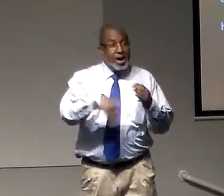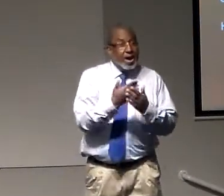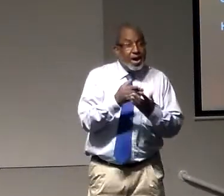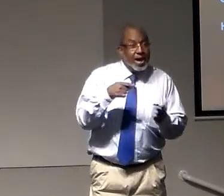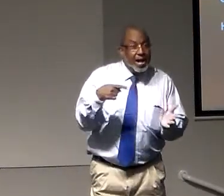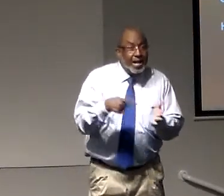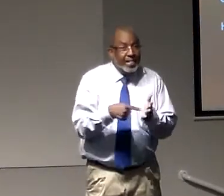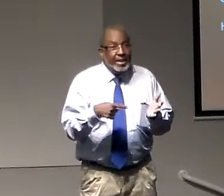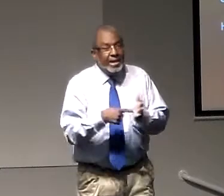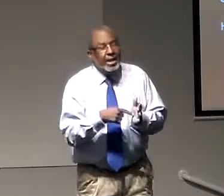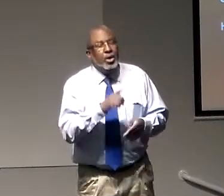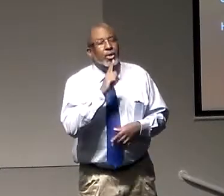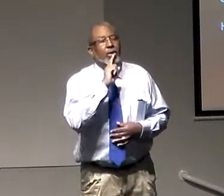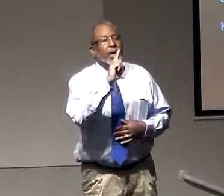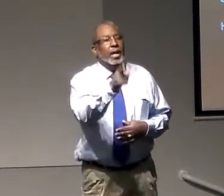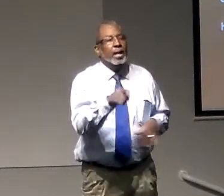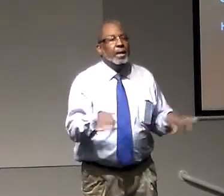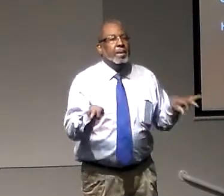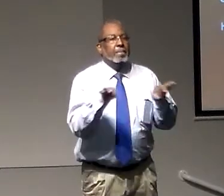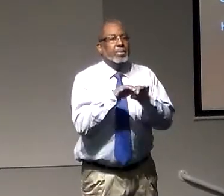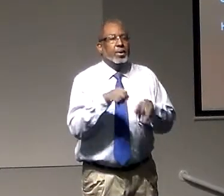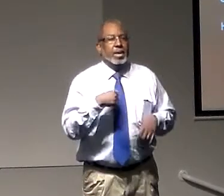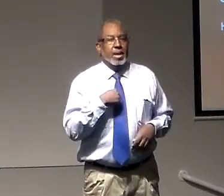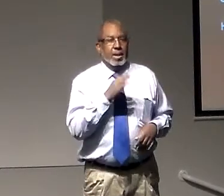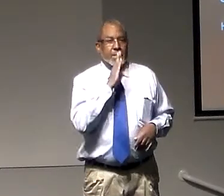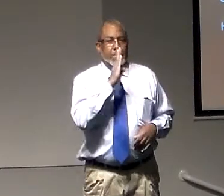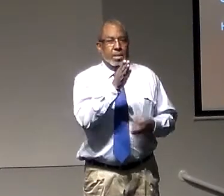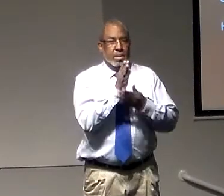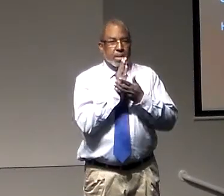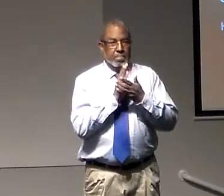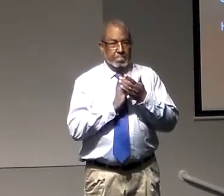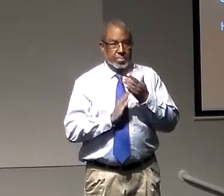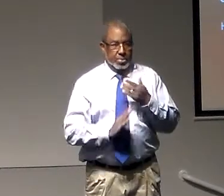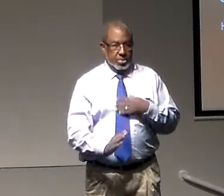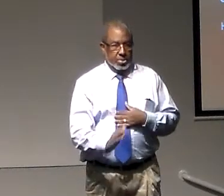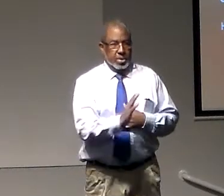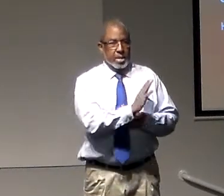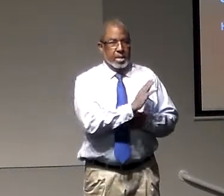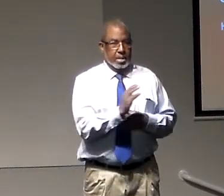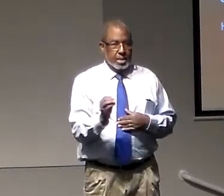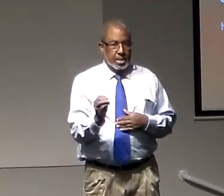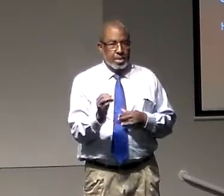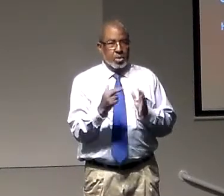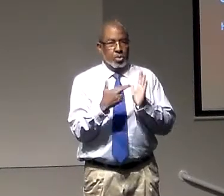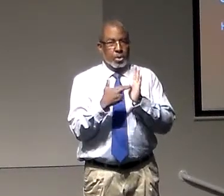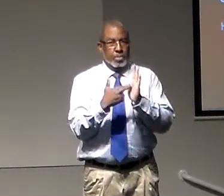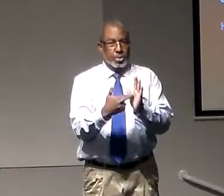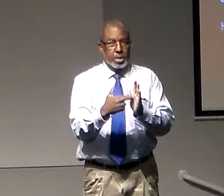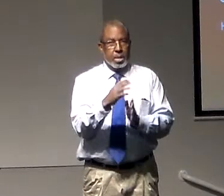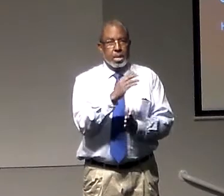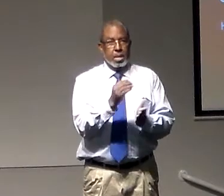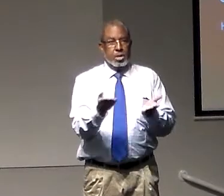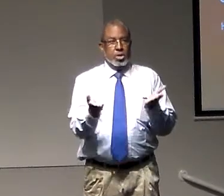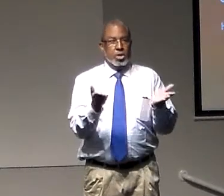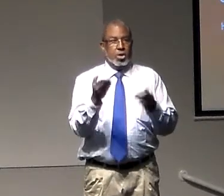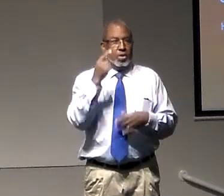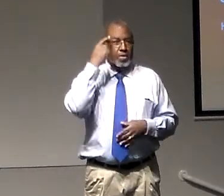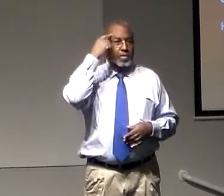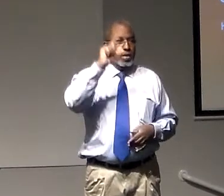Above all, I'm only doing this for the Lord. I'm doing this to be humble, to represent and